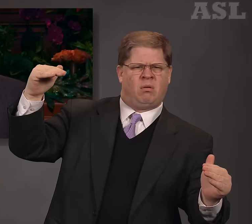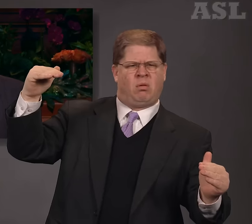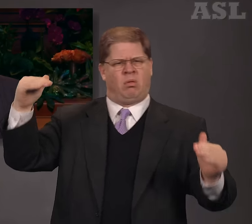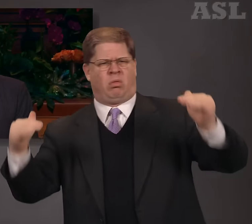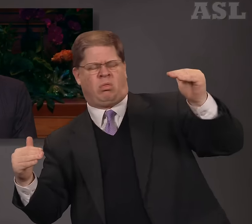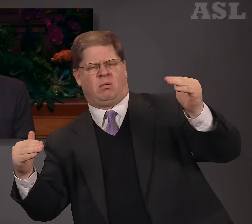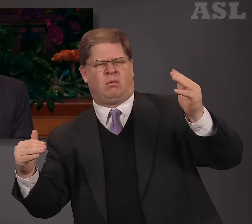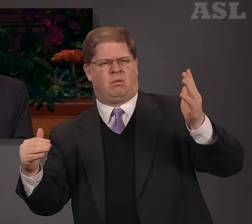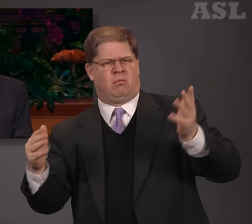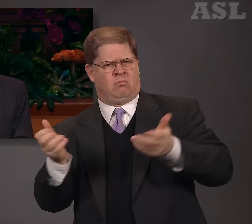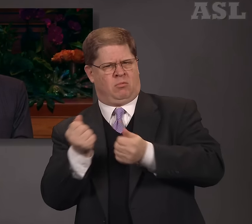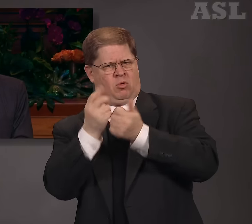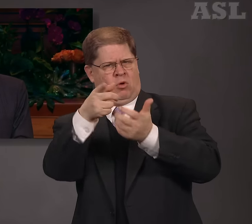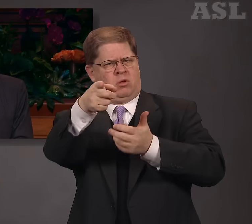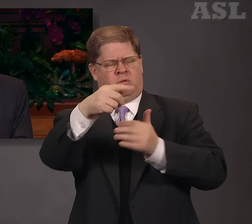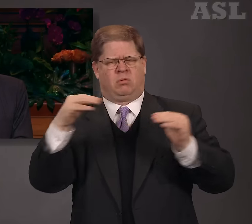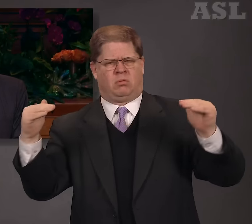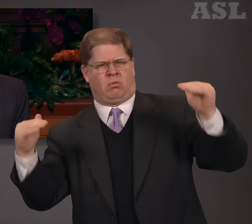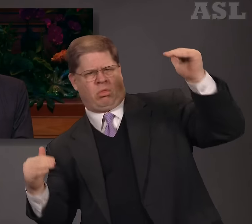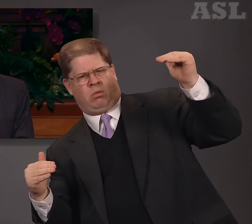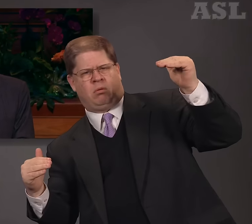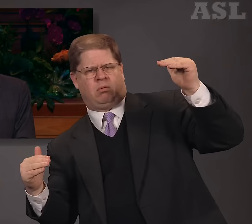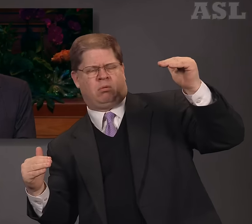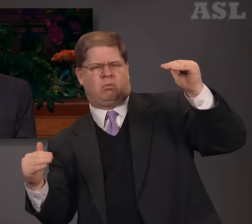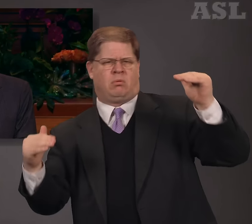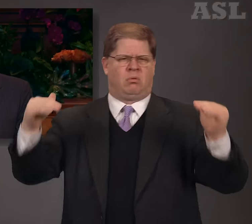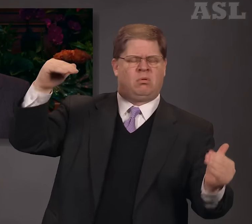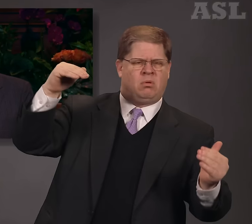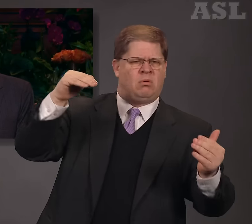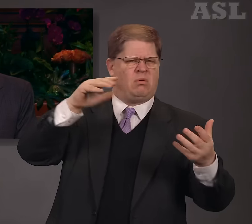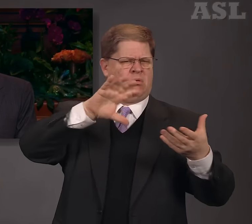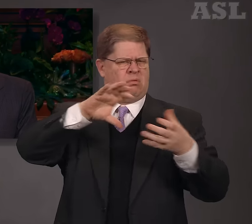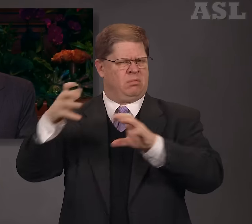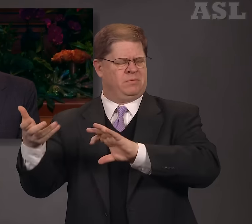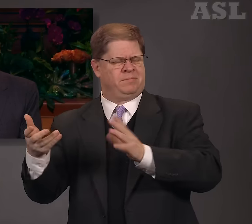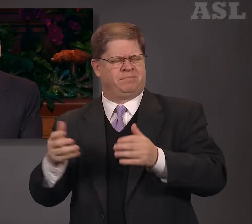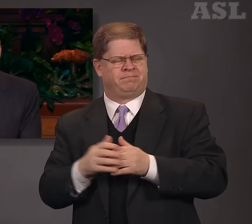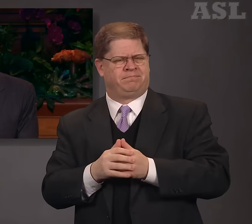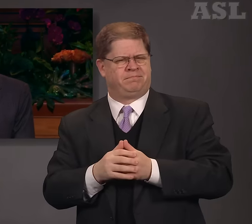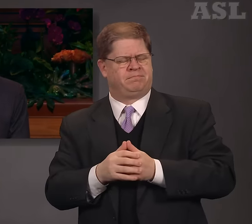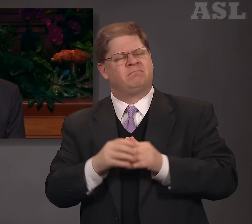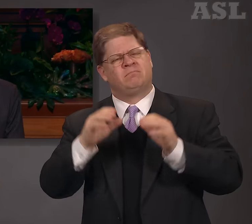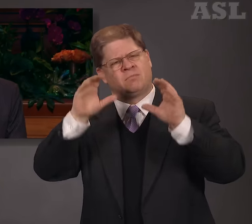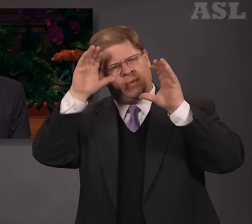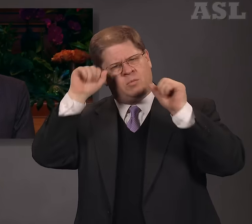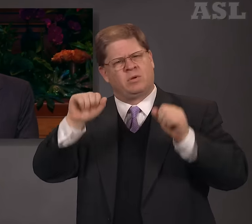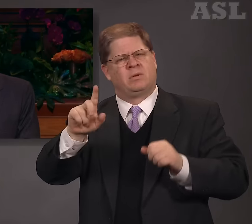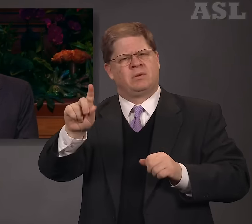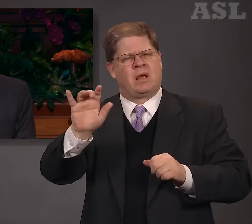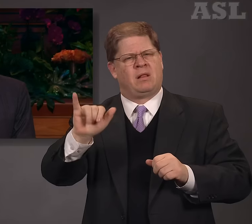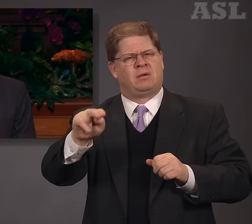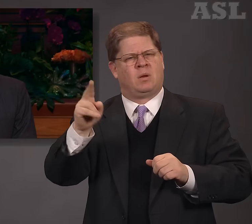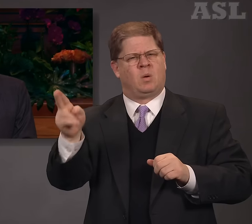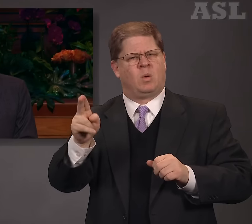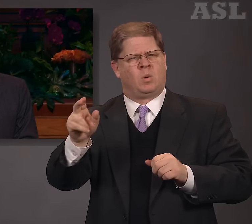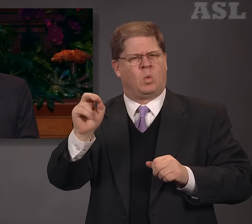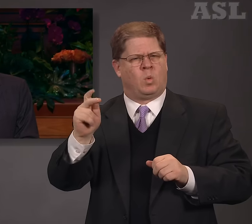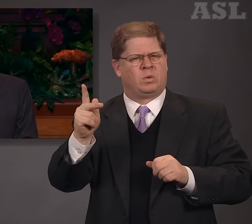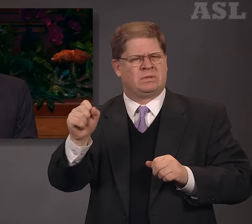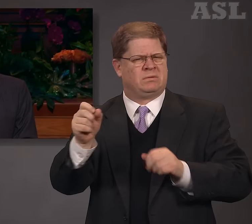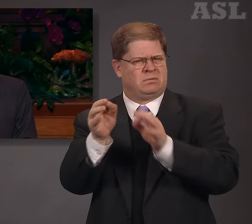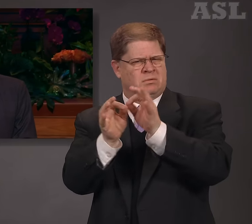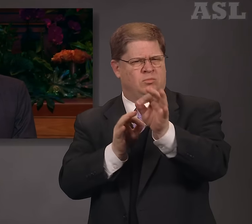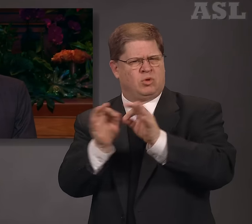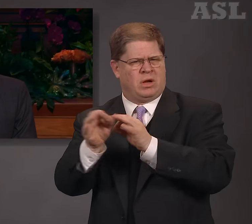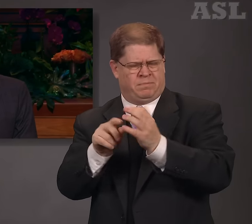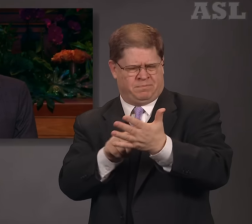imbalances could cause your spiritual bridge to tip or even fall. President Dallin H. Oaks described